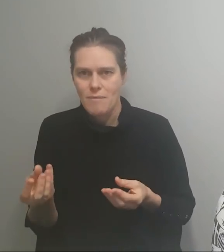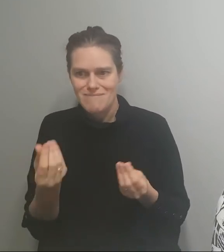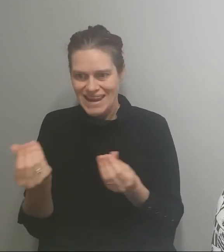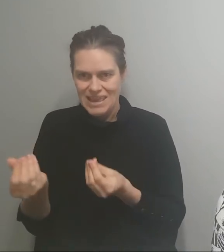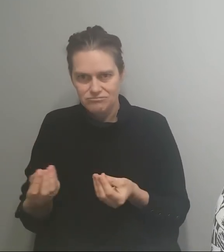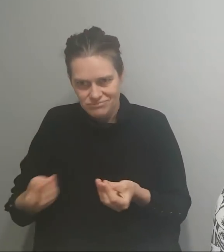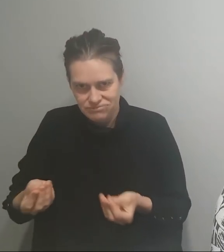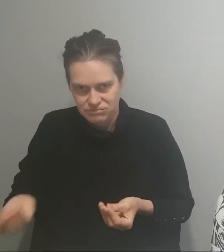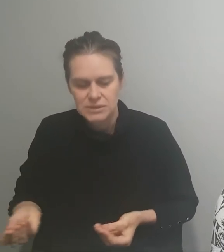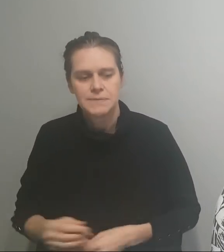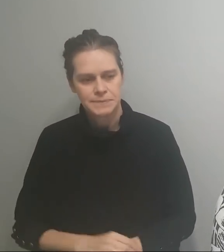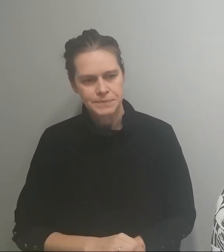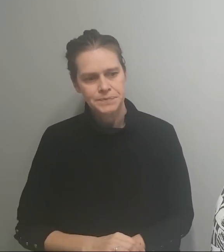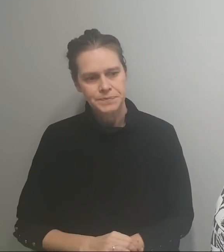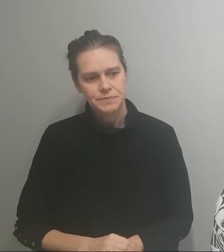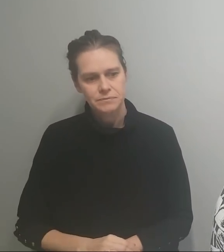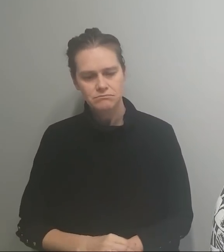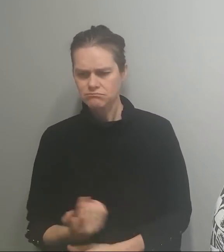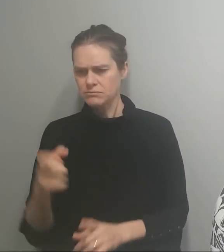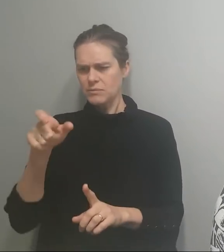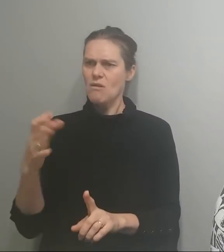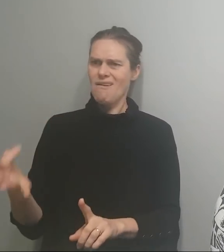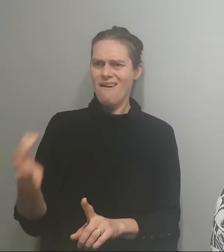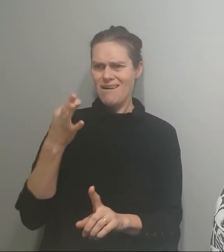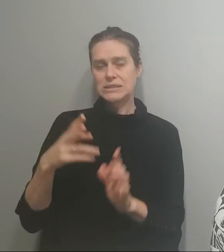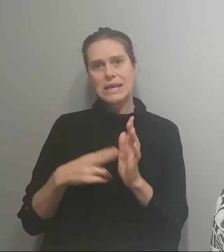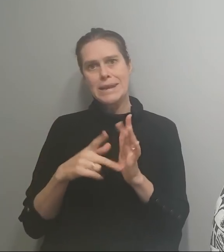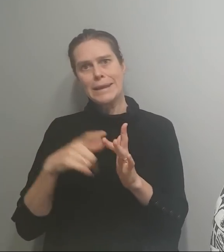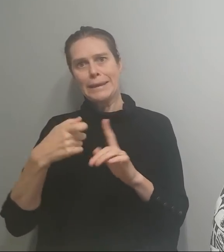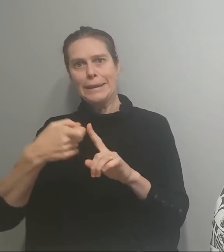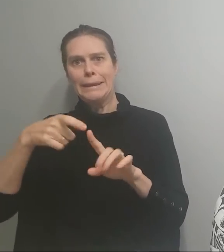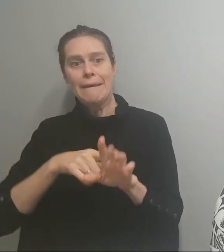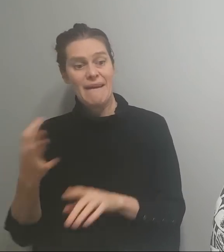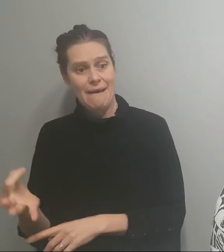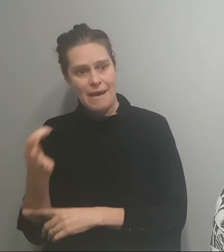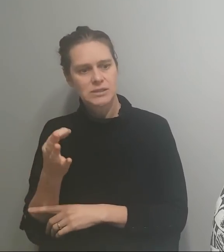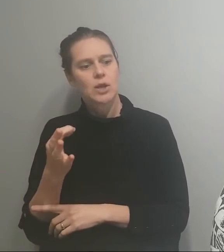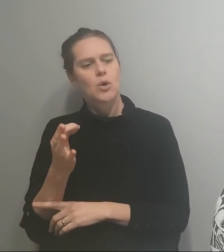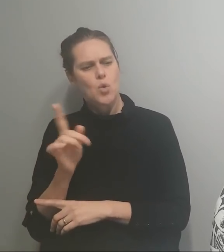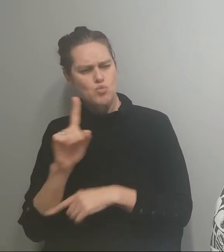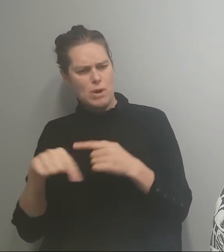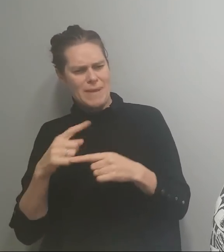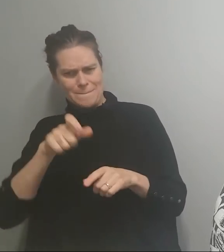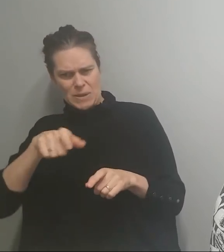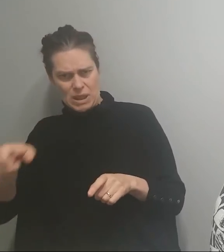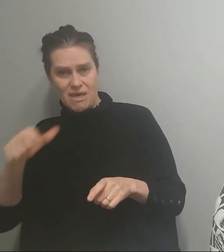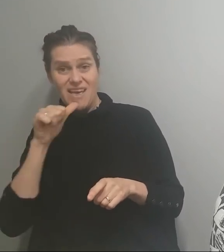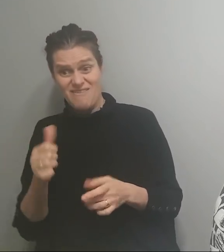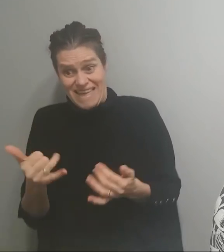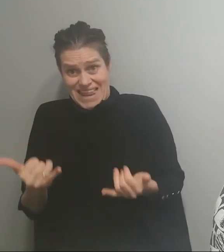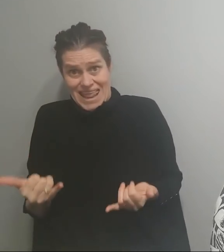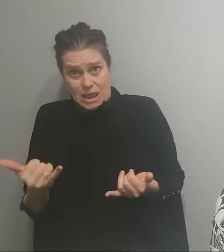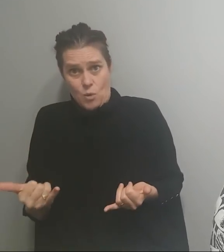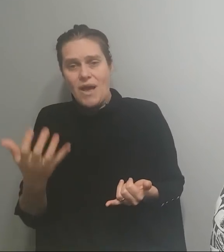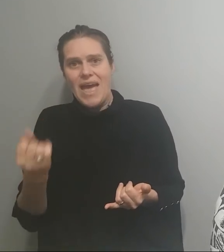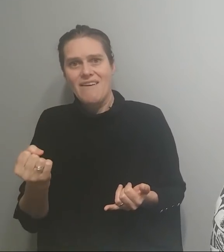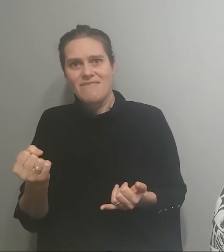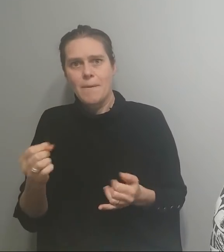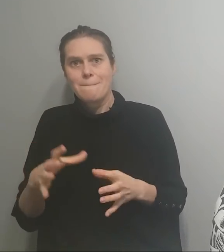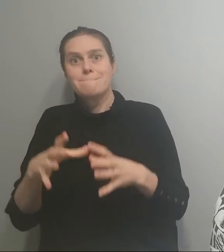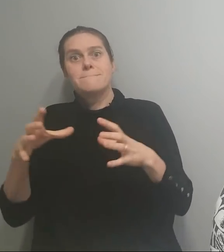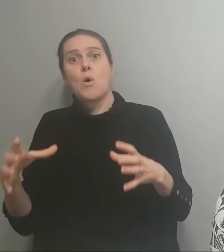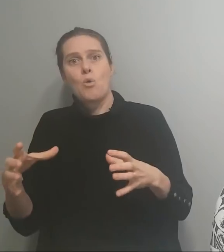just asked, what about people who currently access a bulk funded service and their budget will not allow for this to continue as